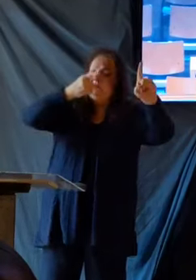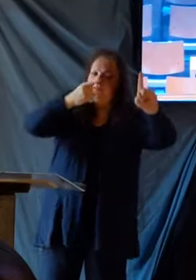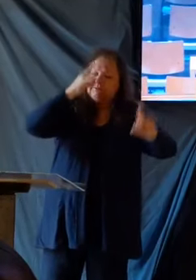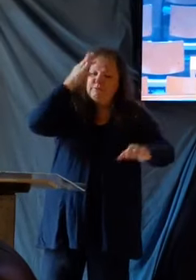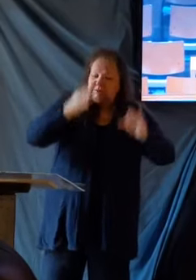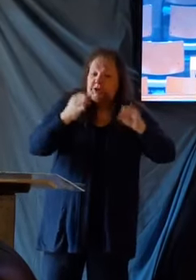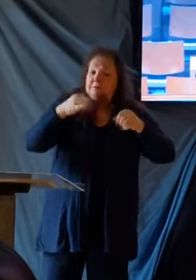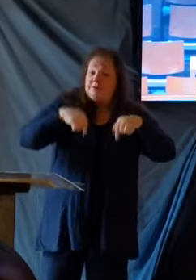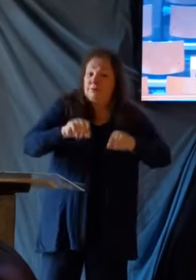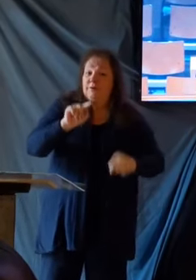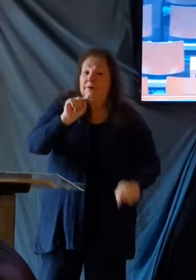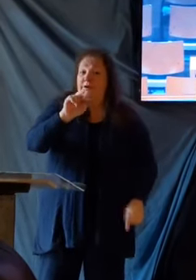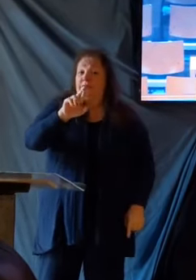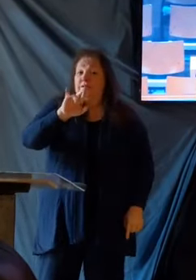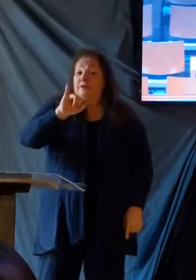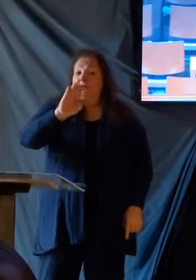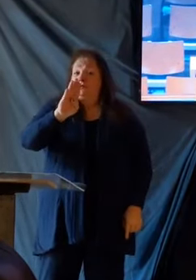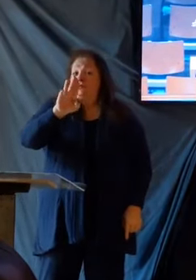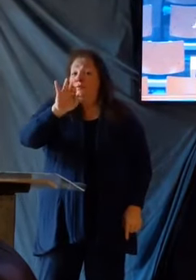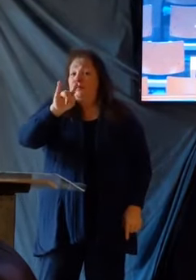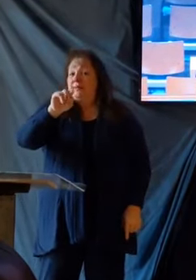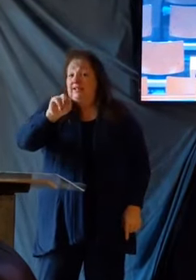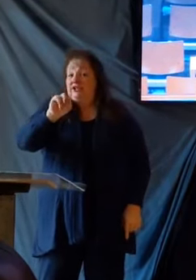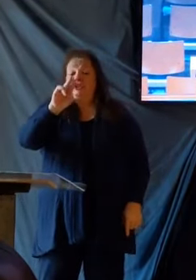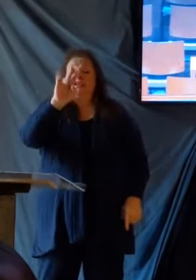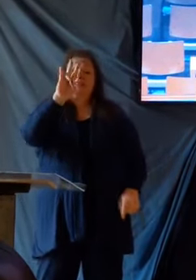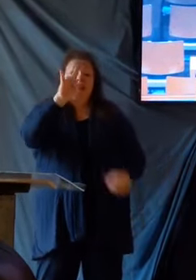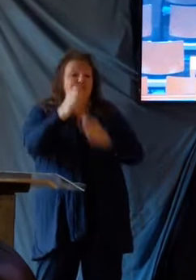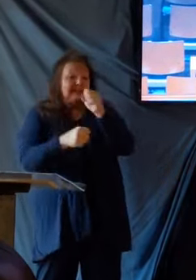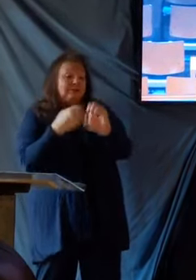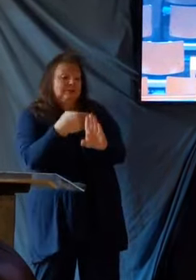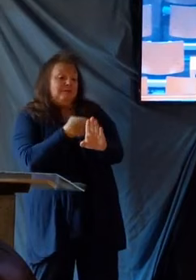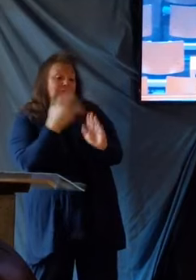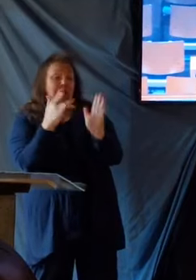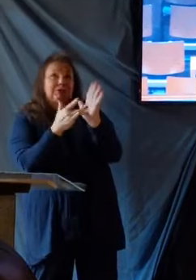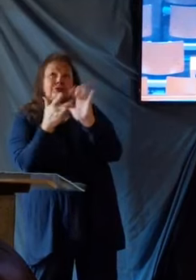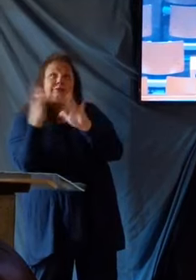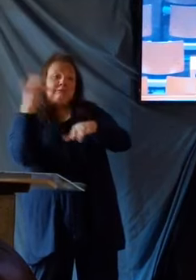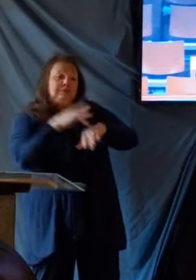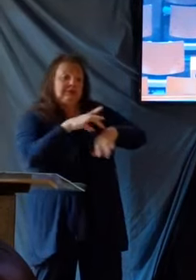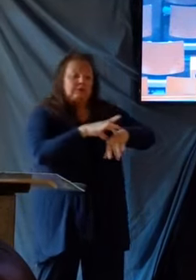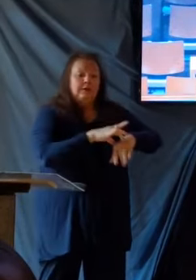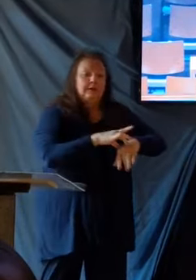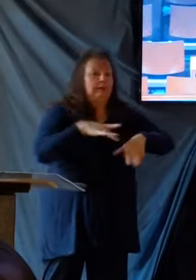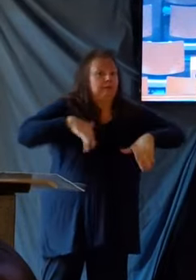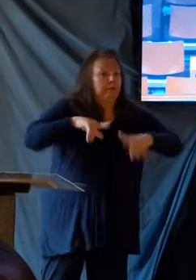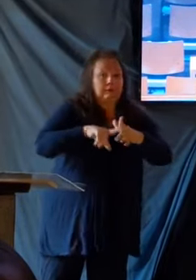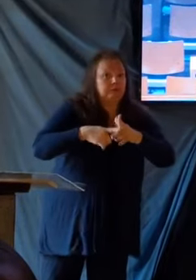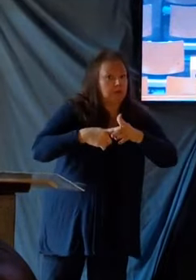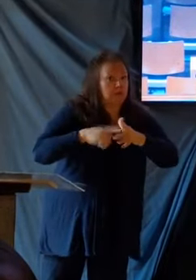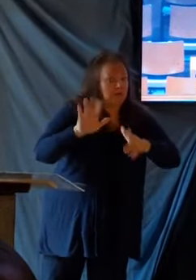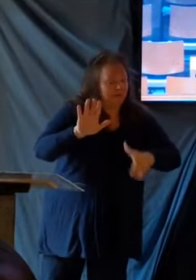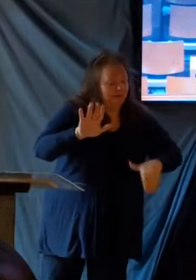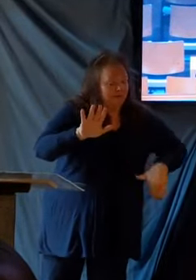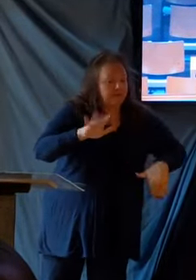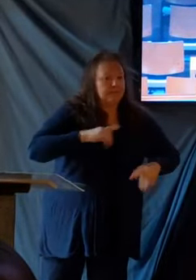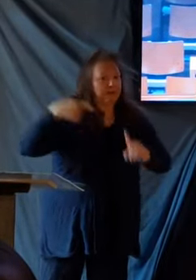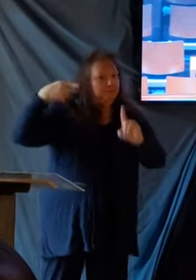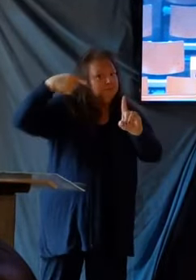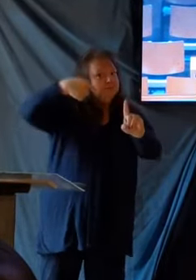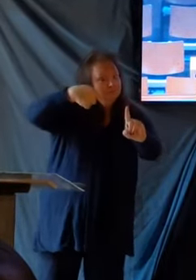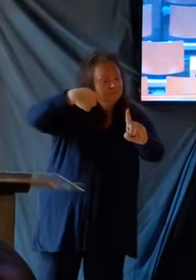of the tribulation. Those 7 years preceding the coming of Christ. We're not in those 7 years, but that's the direction